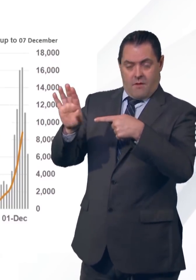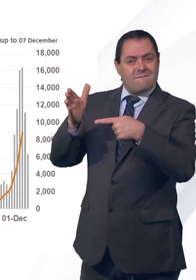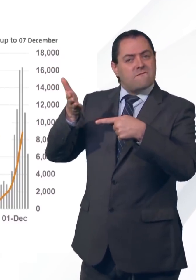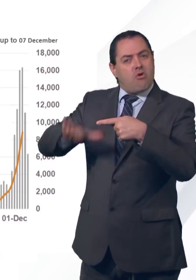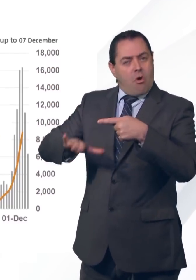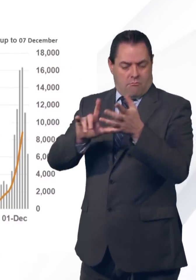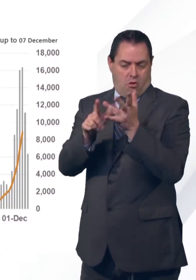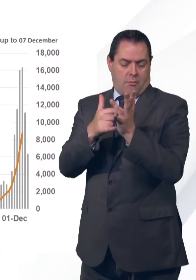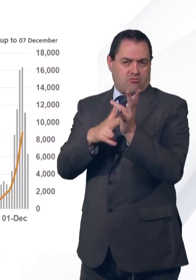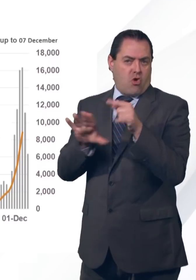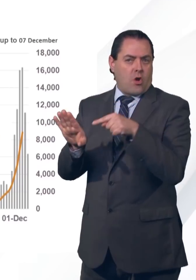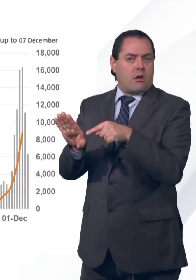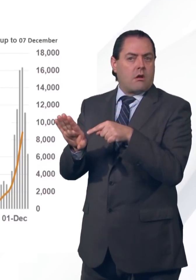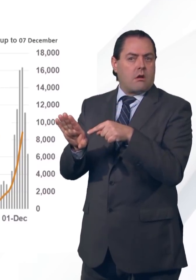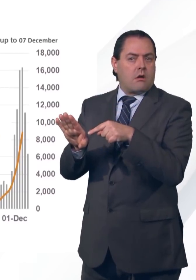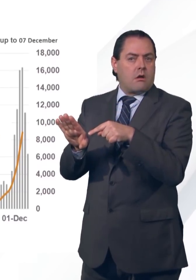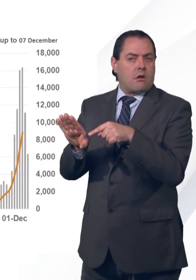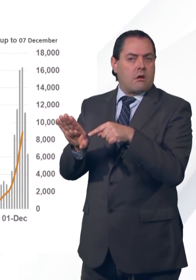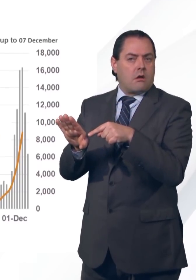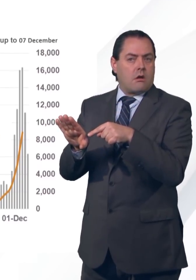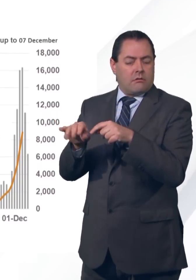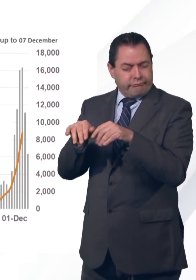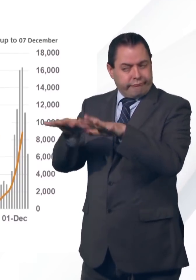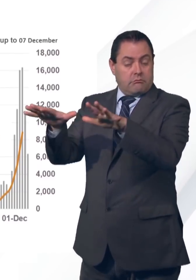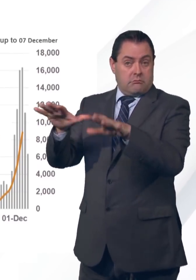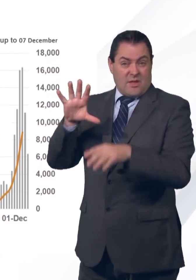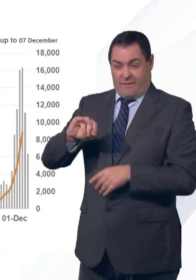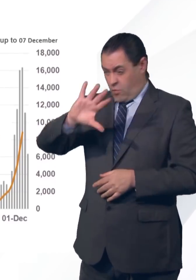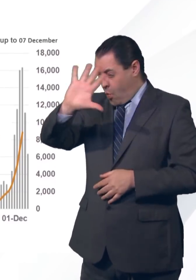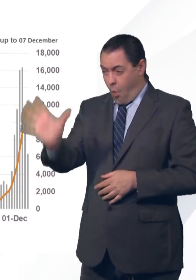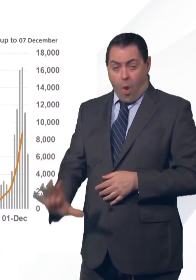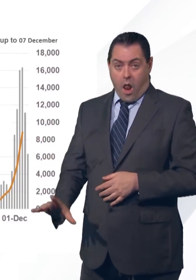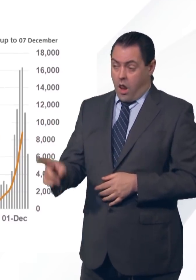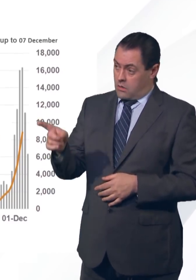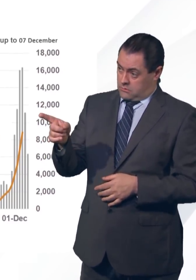variant. And this is now spread all around South Africa. And